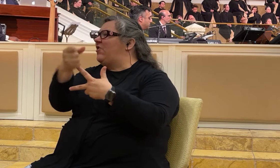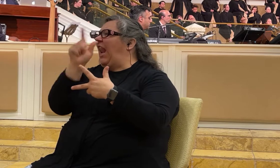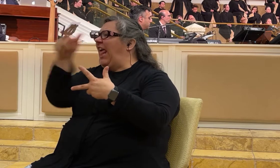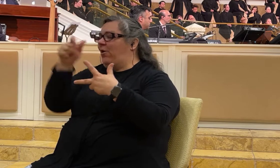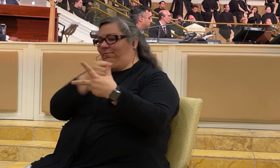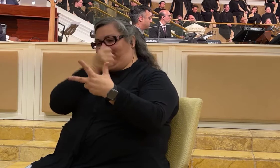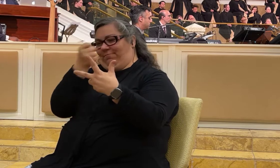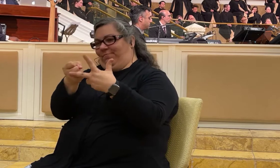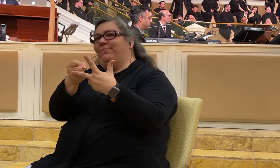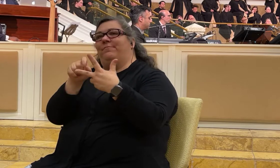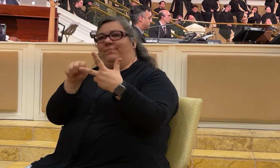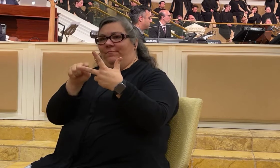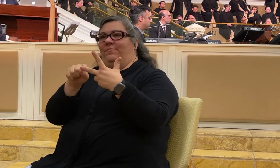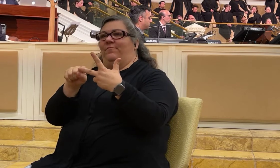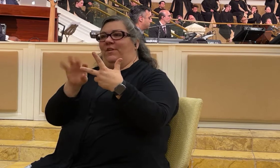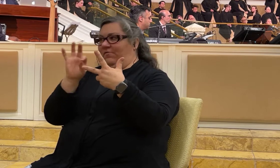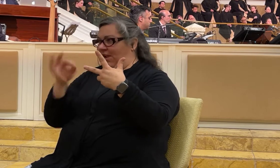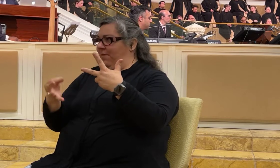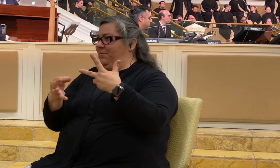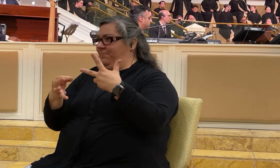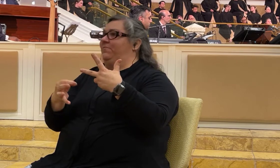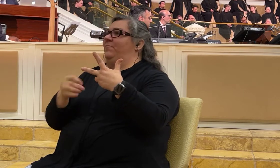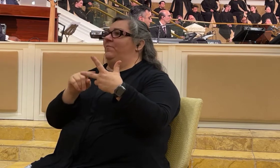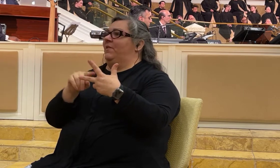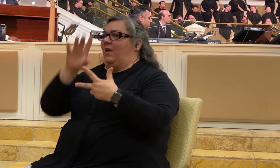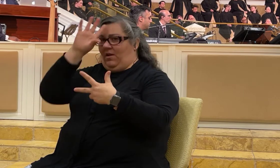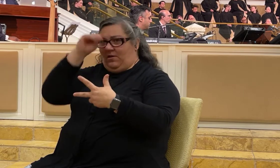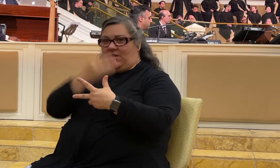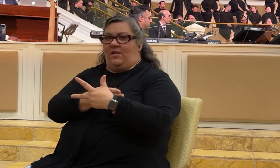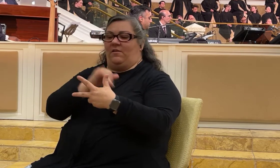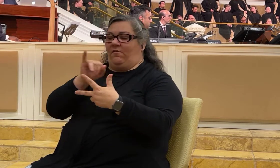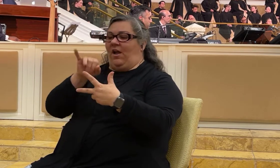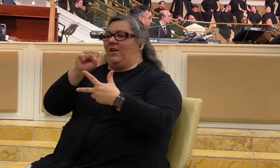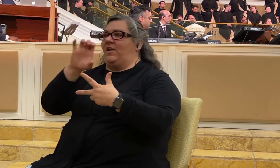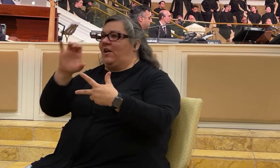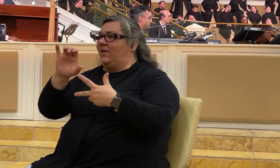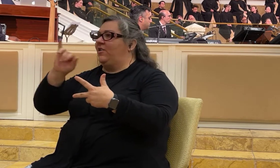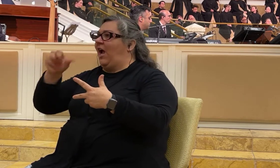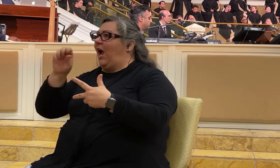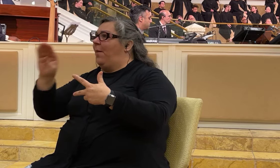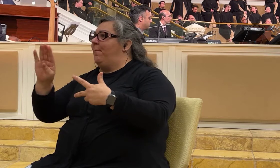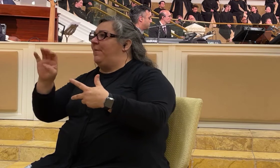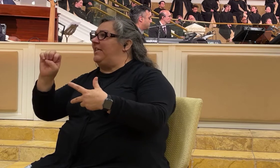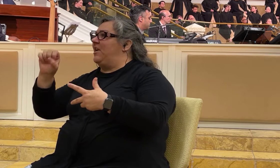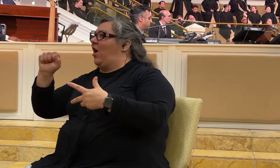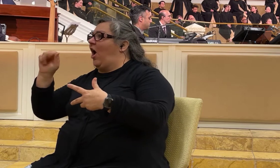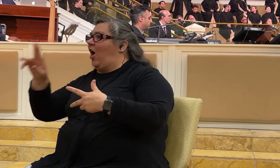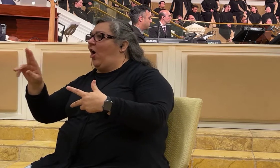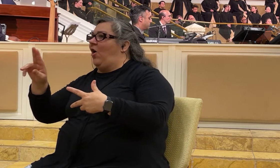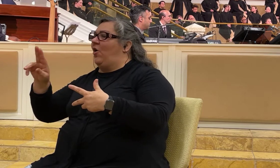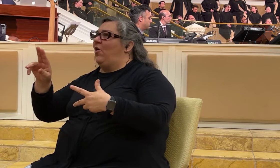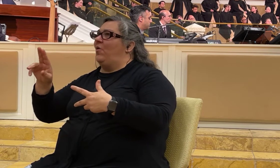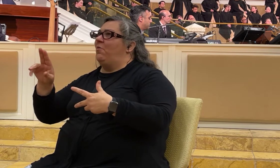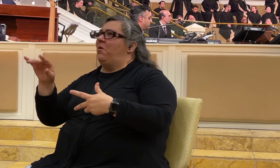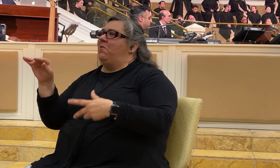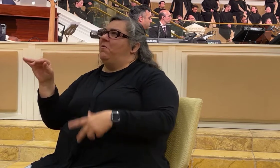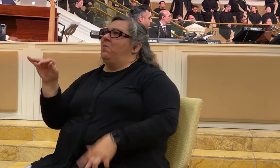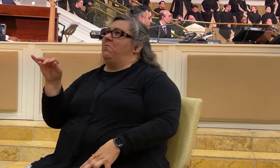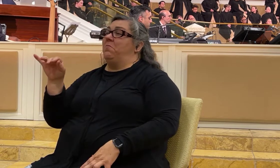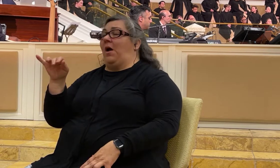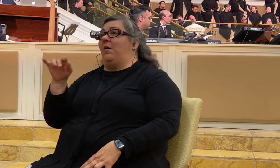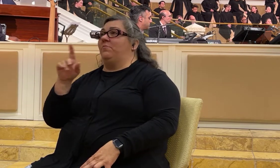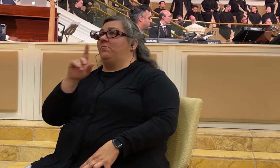The sons of Isaac, Jacob, and Esau were likely boys